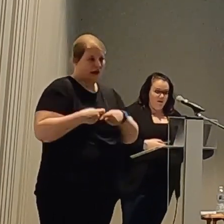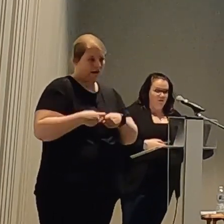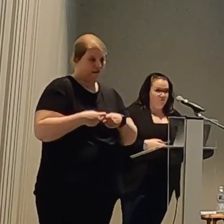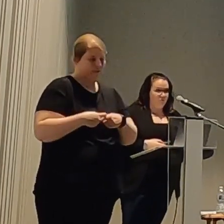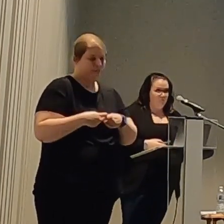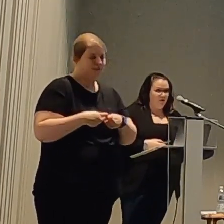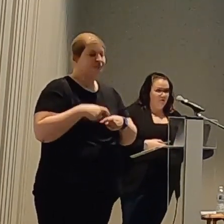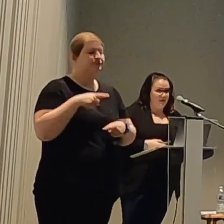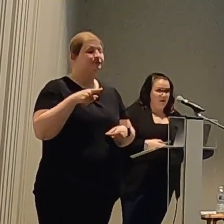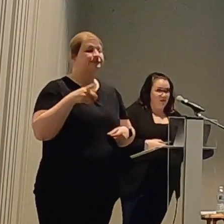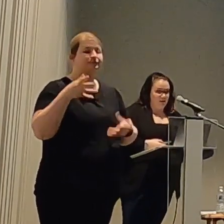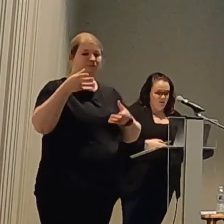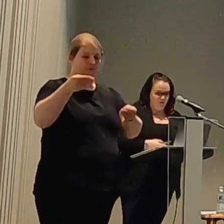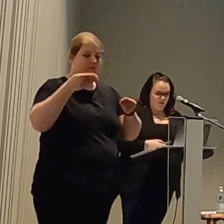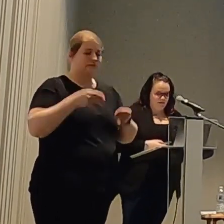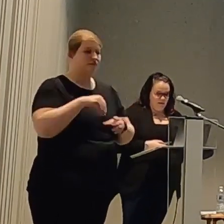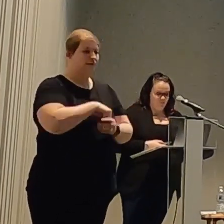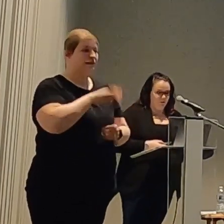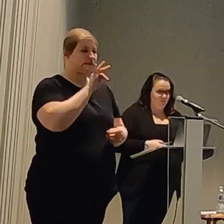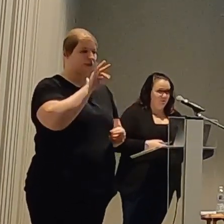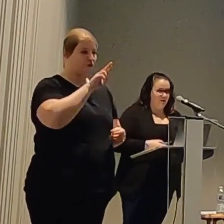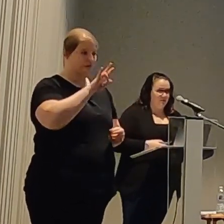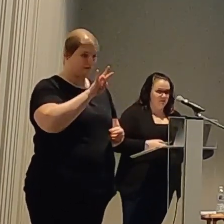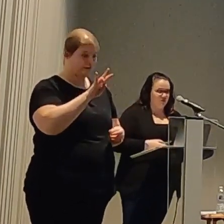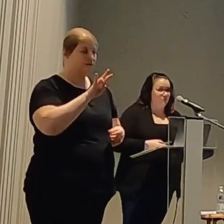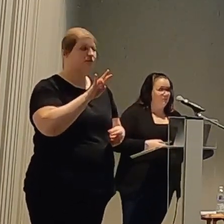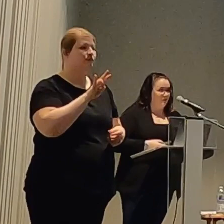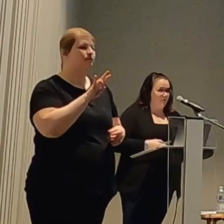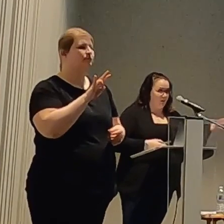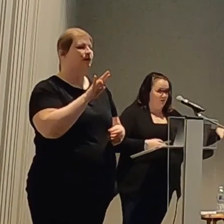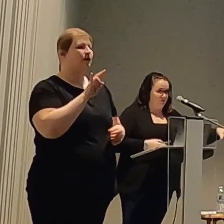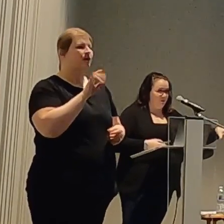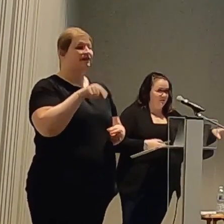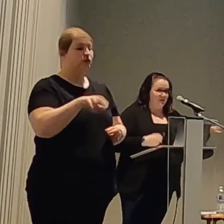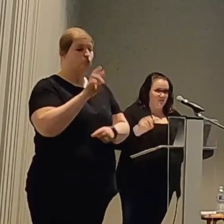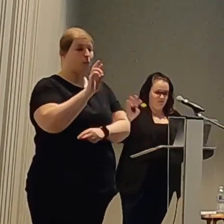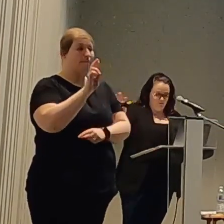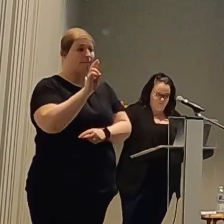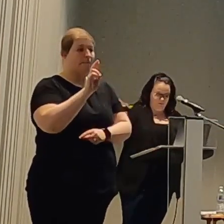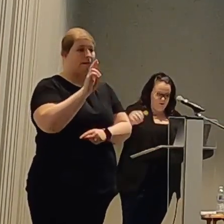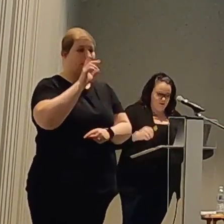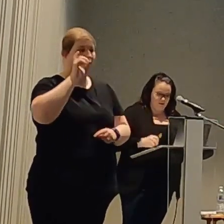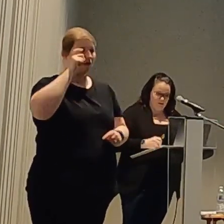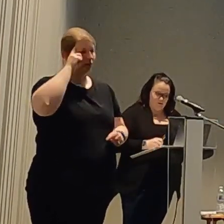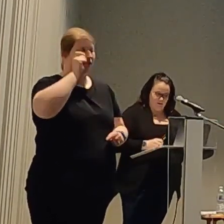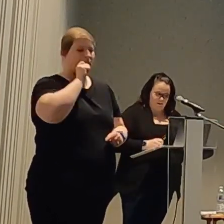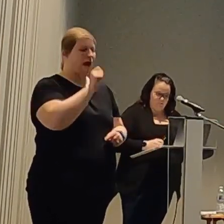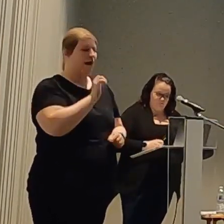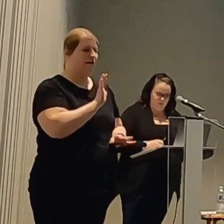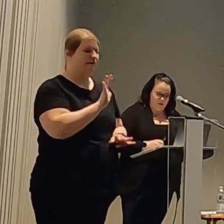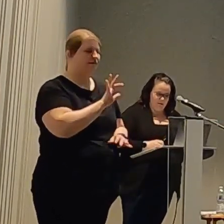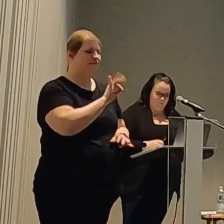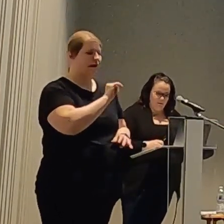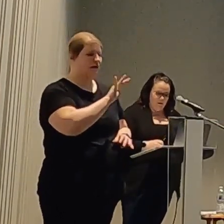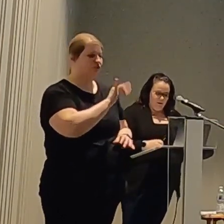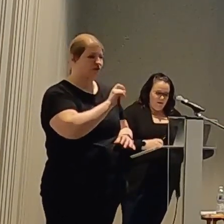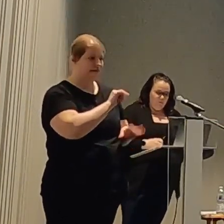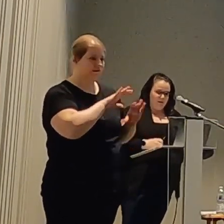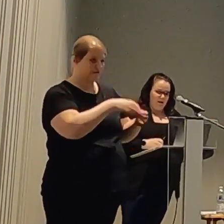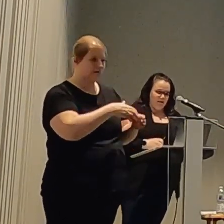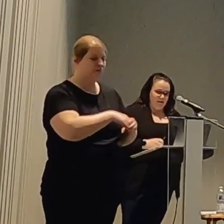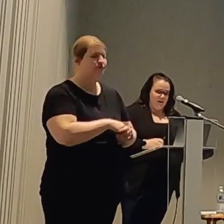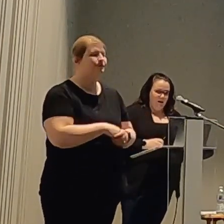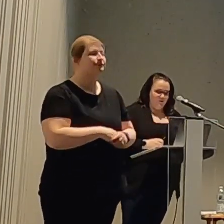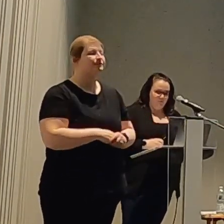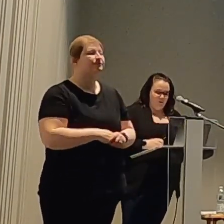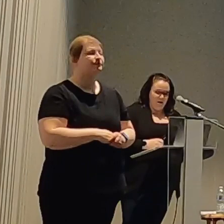they acquired it from him in 1937. This is the Republic government, not the fascist regime.